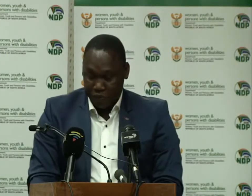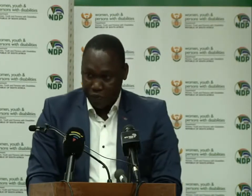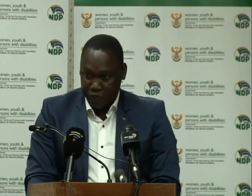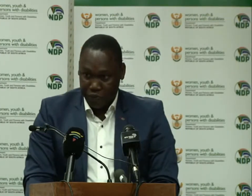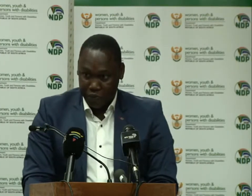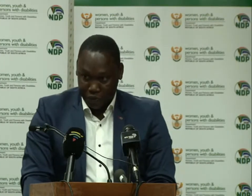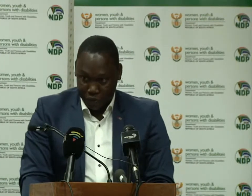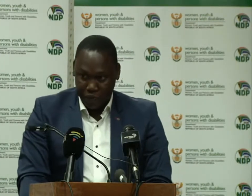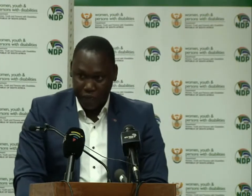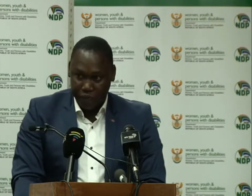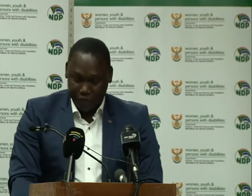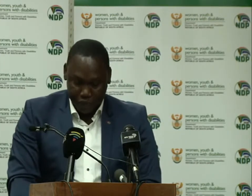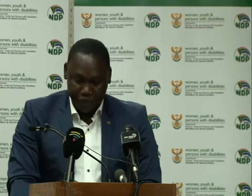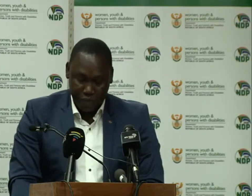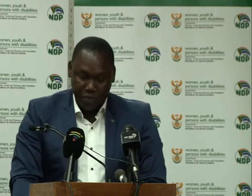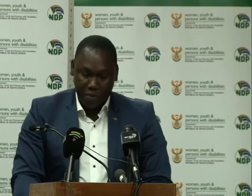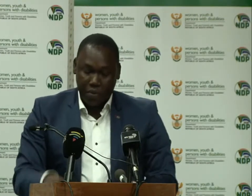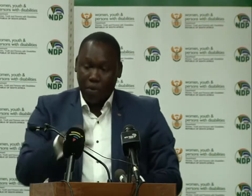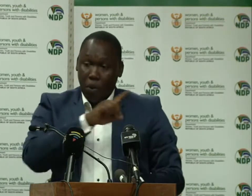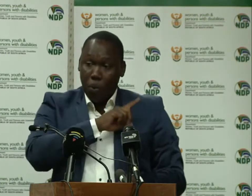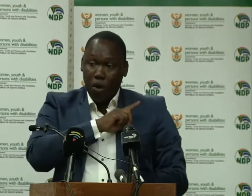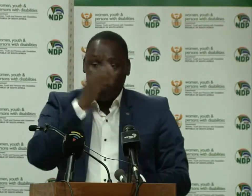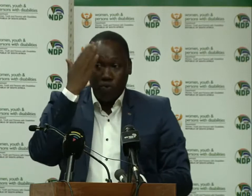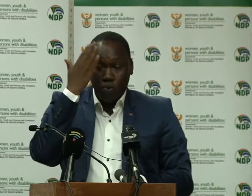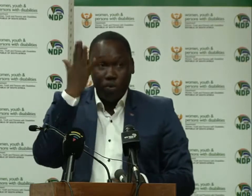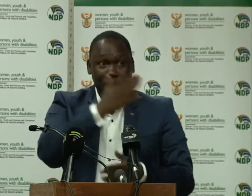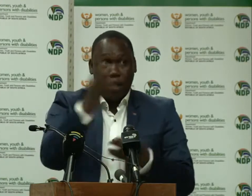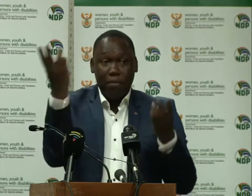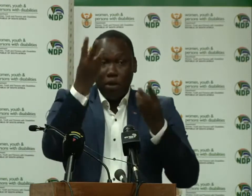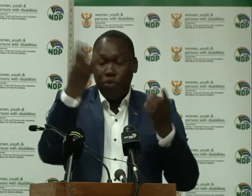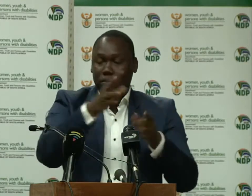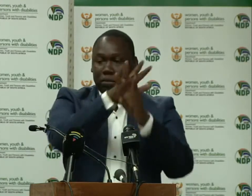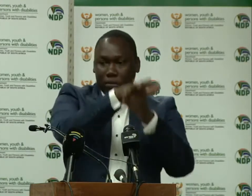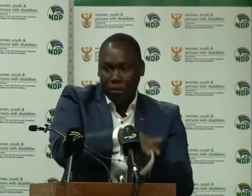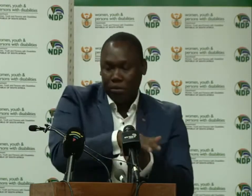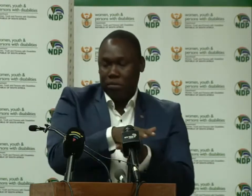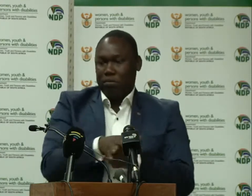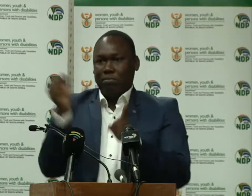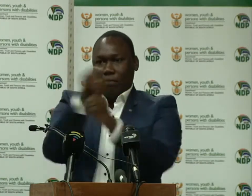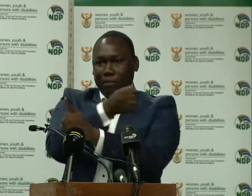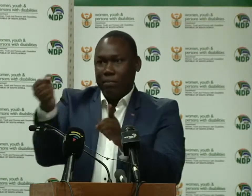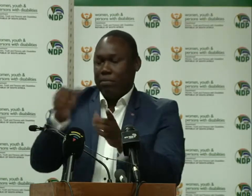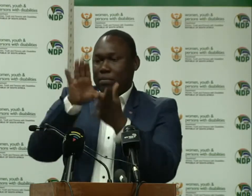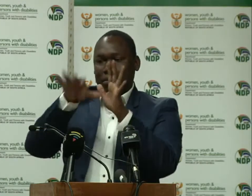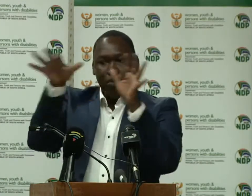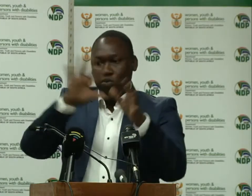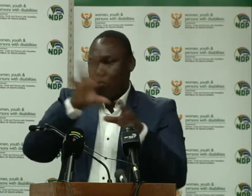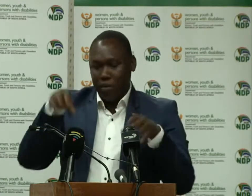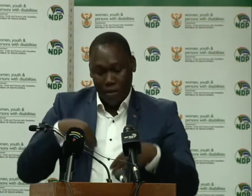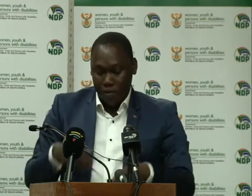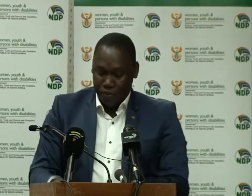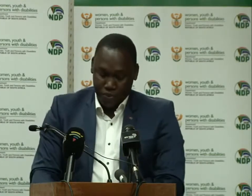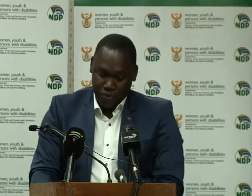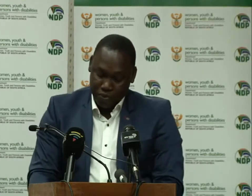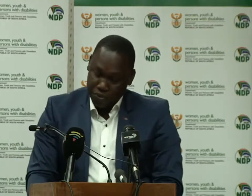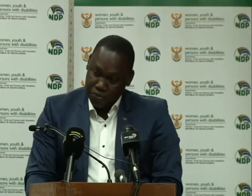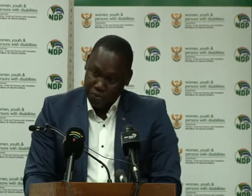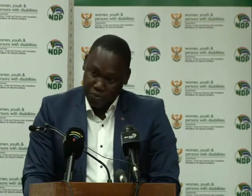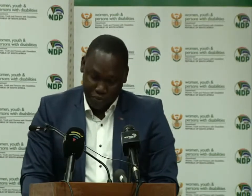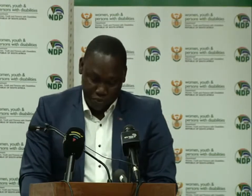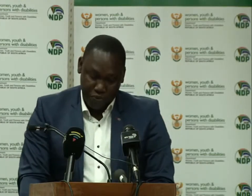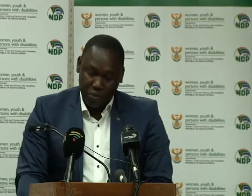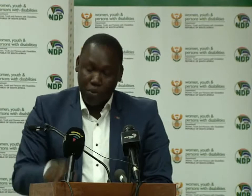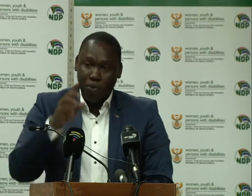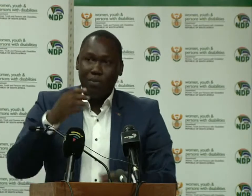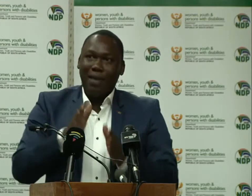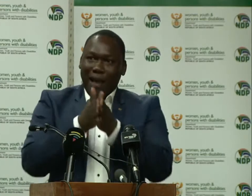abuse of disabled people, it's not allowed. Remember, most people have been discriminated and they're being